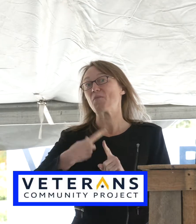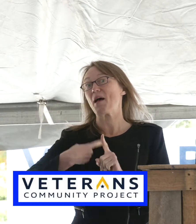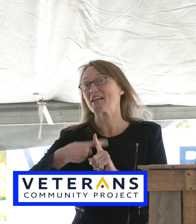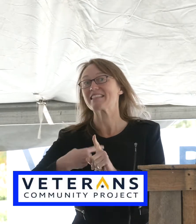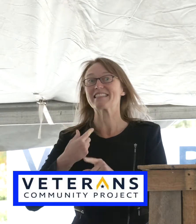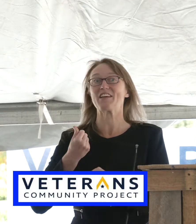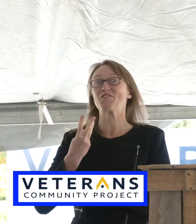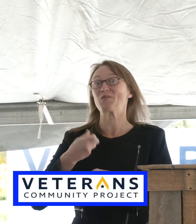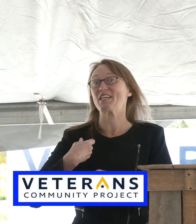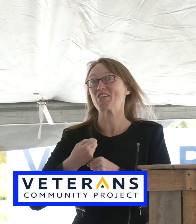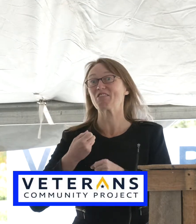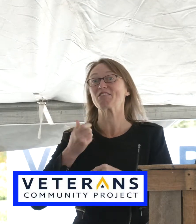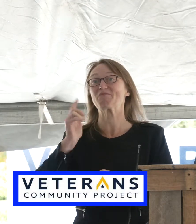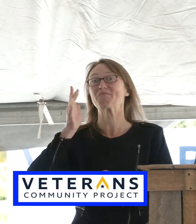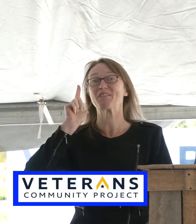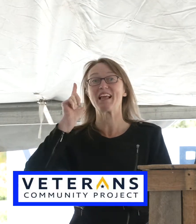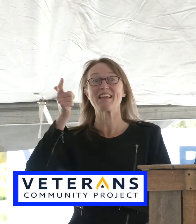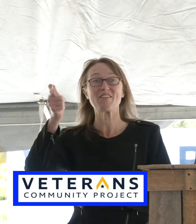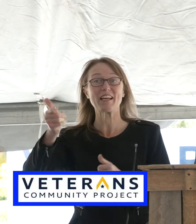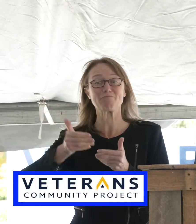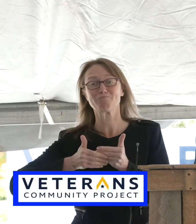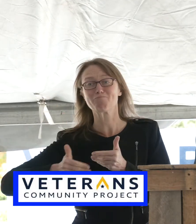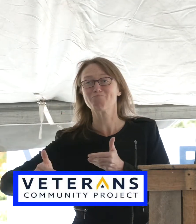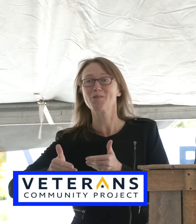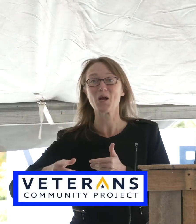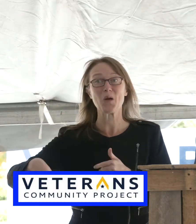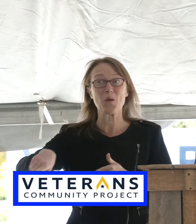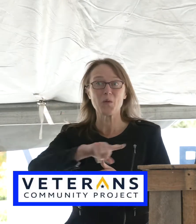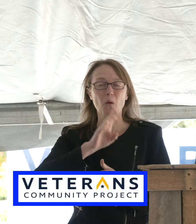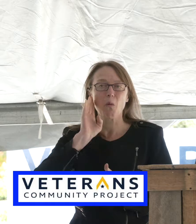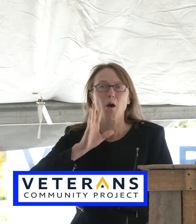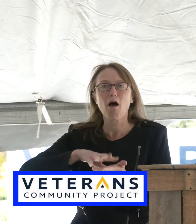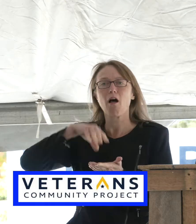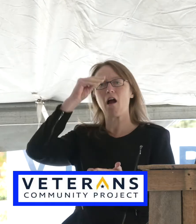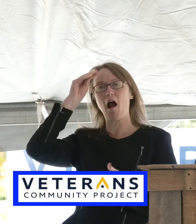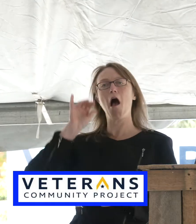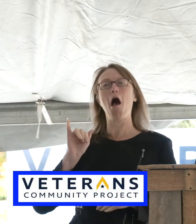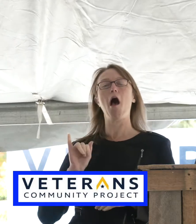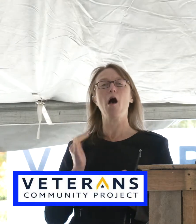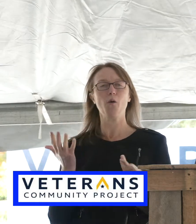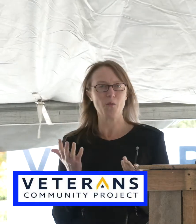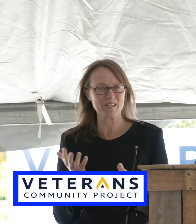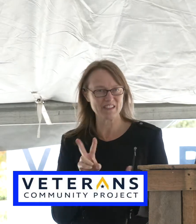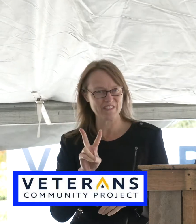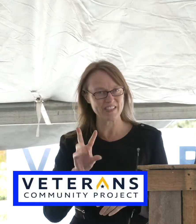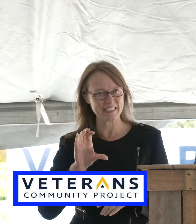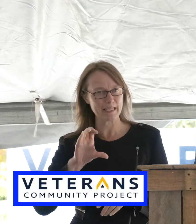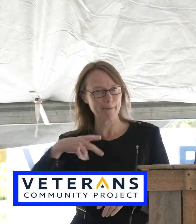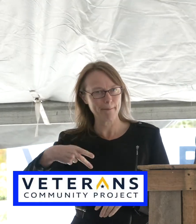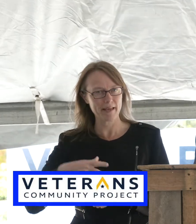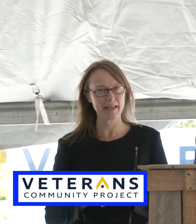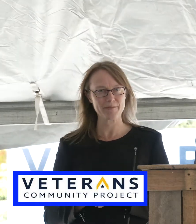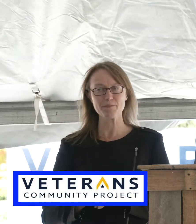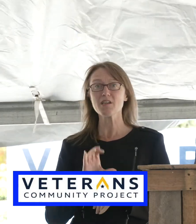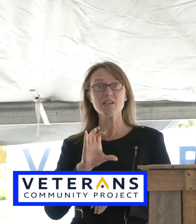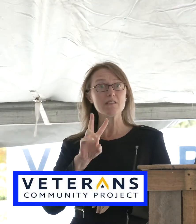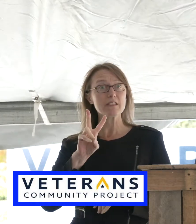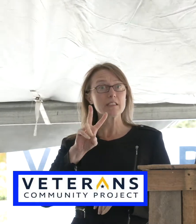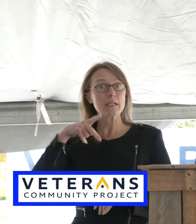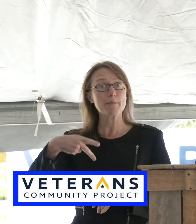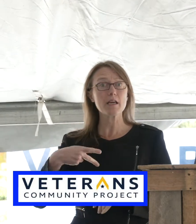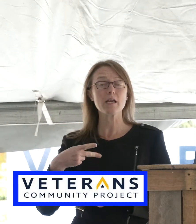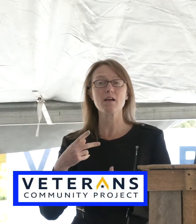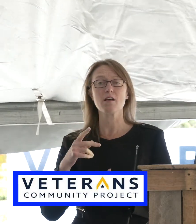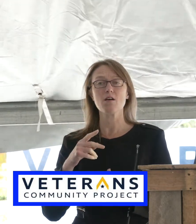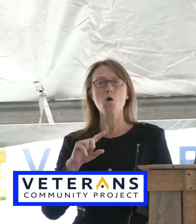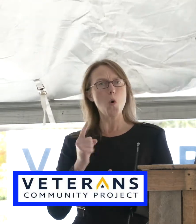so excited for this community, is I want to point out what VCP really is. VCP is more than